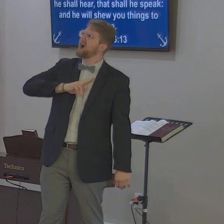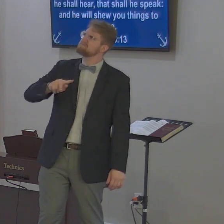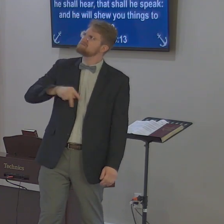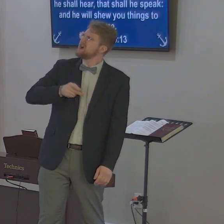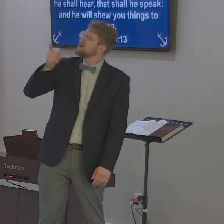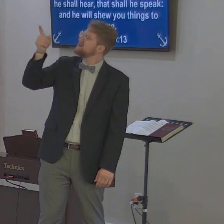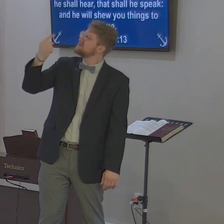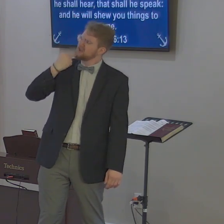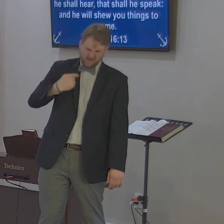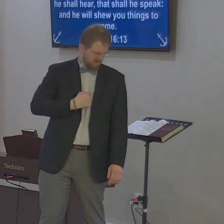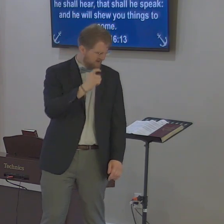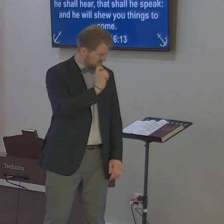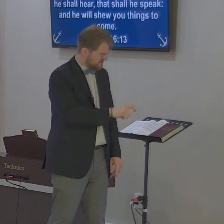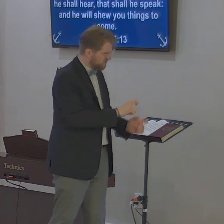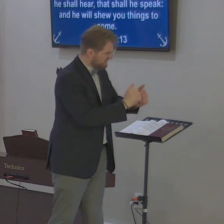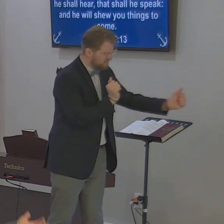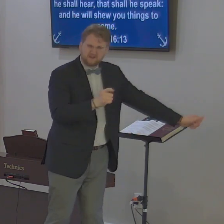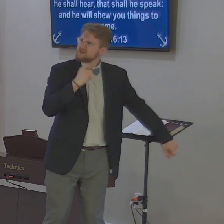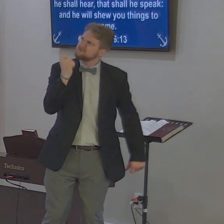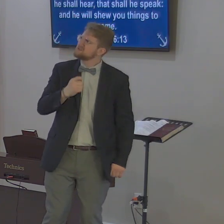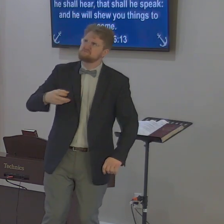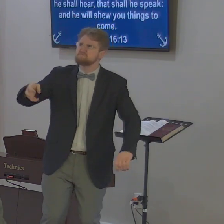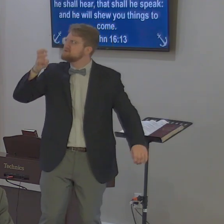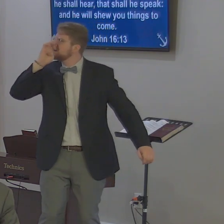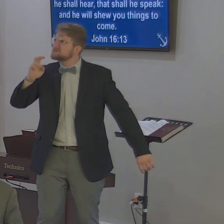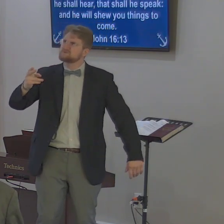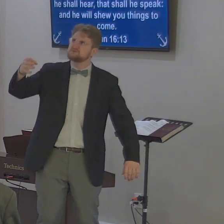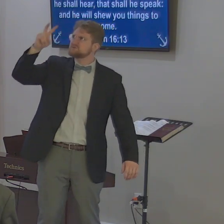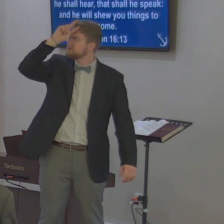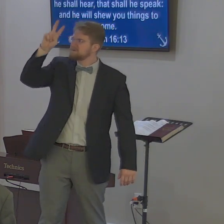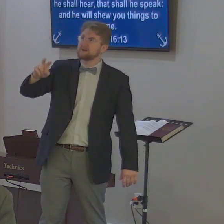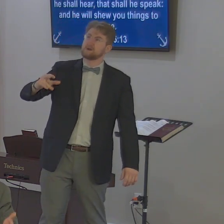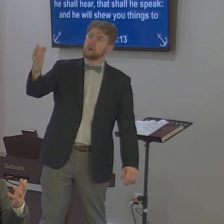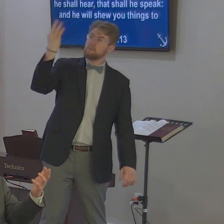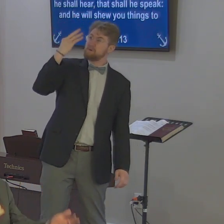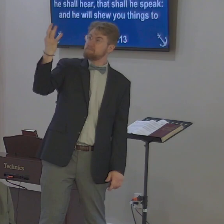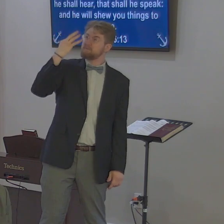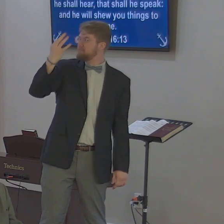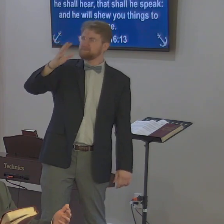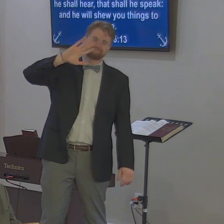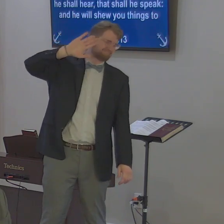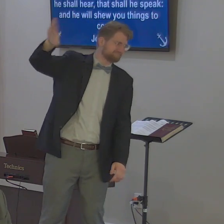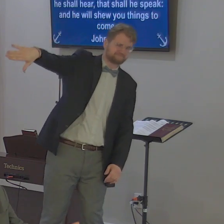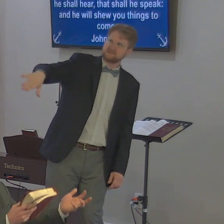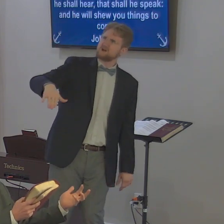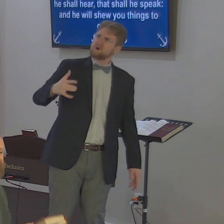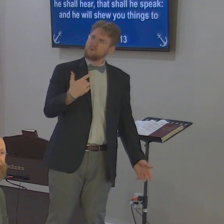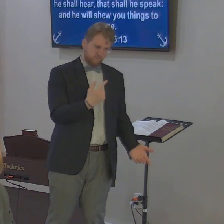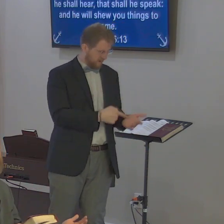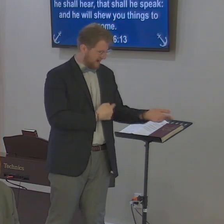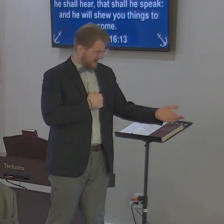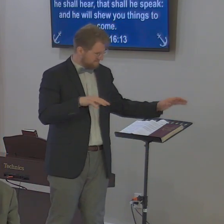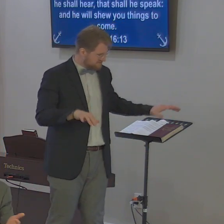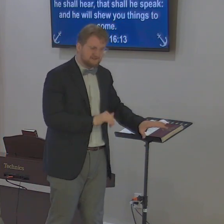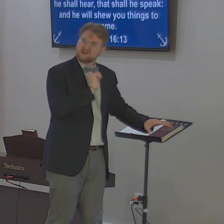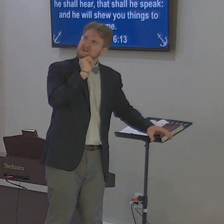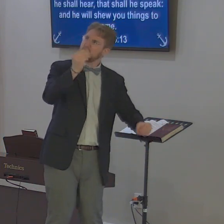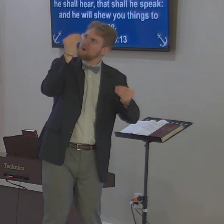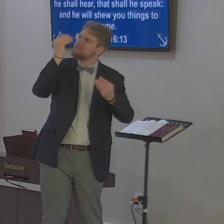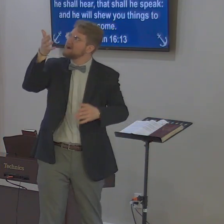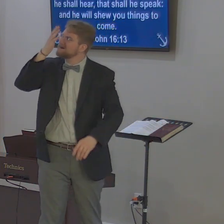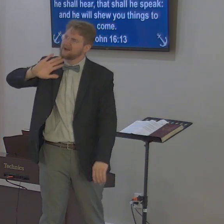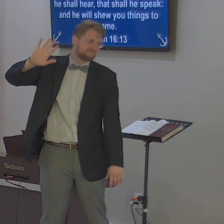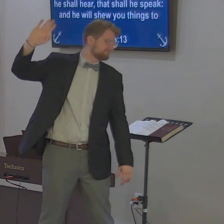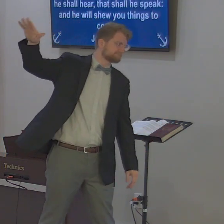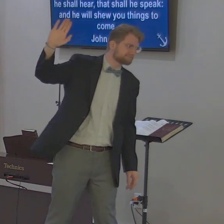God says you need to avoid sin. Don't get upset when the preacher or the Word of God tells you that what you're doing is not in obedience to God.